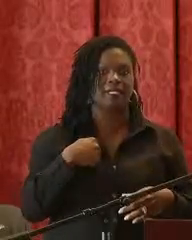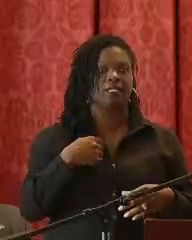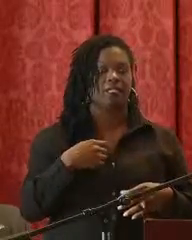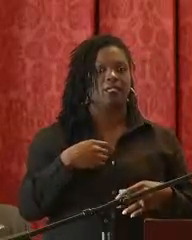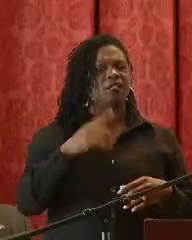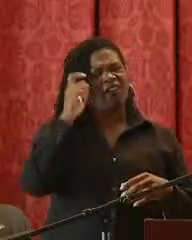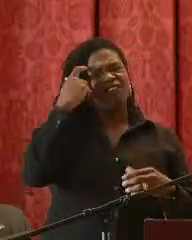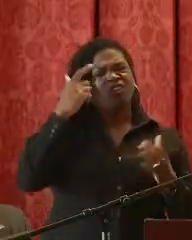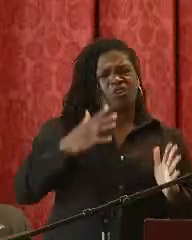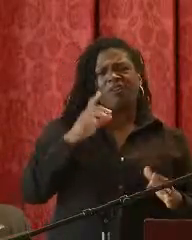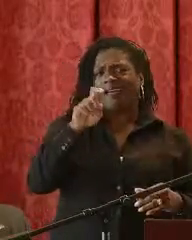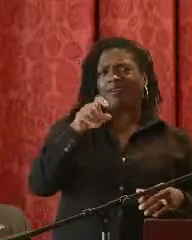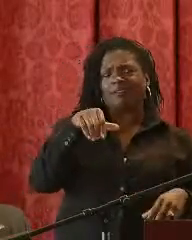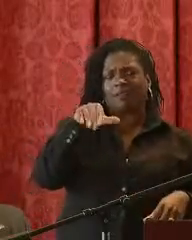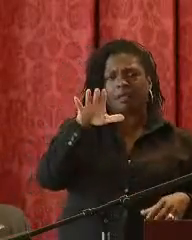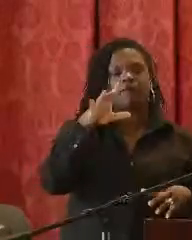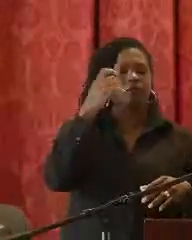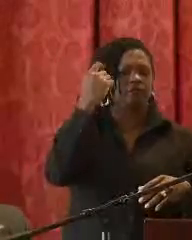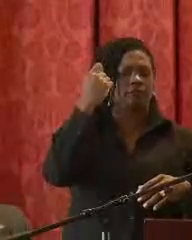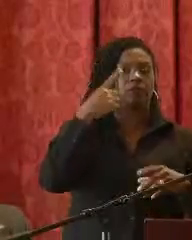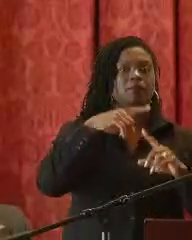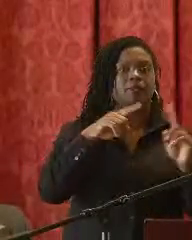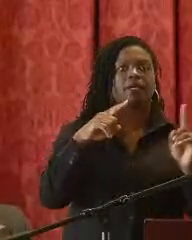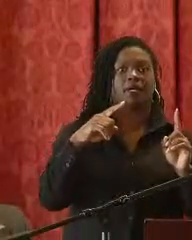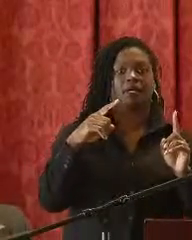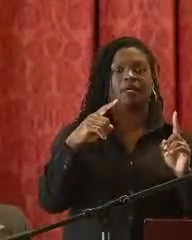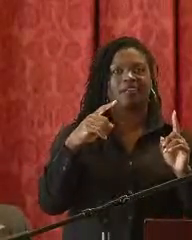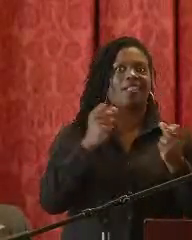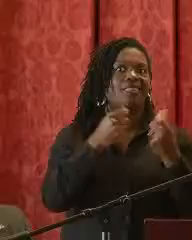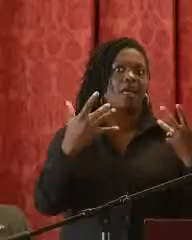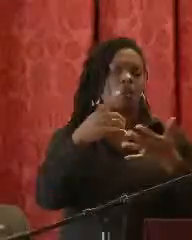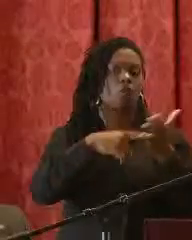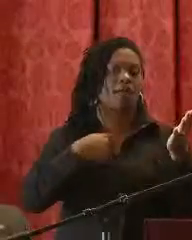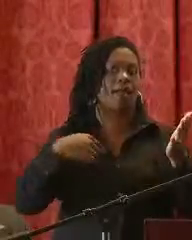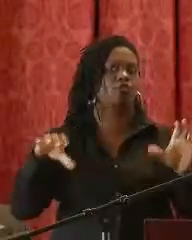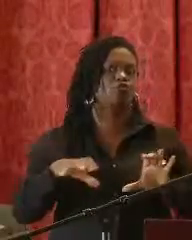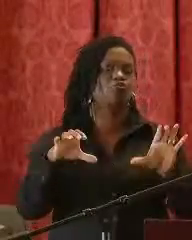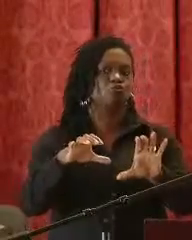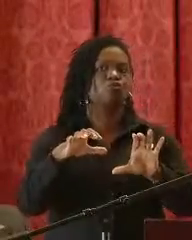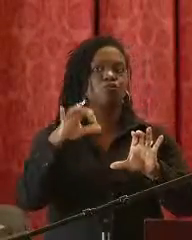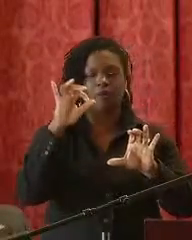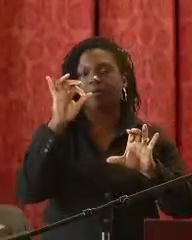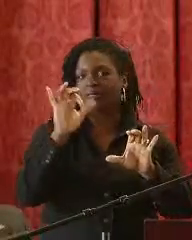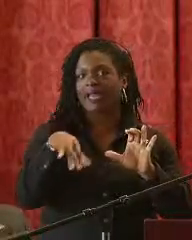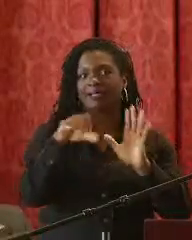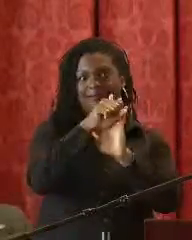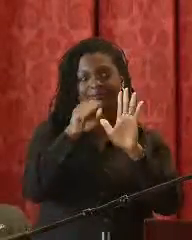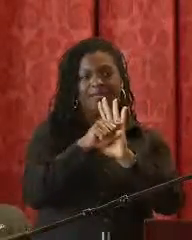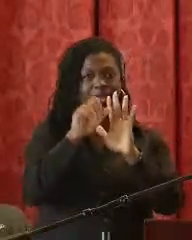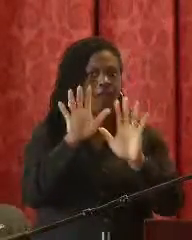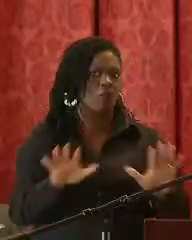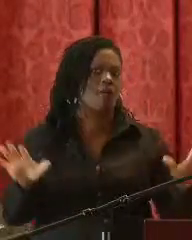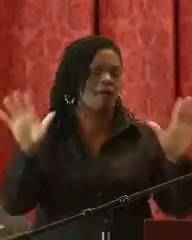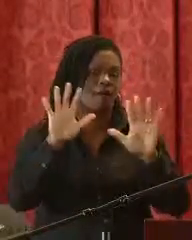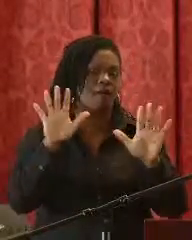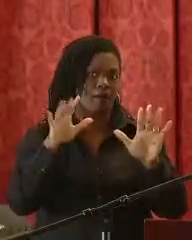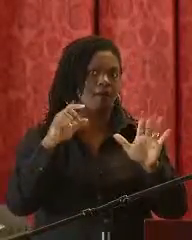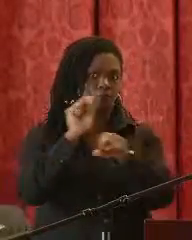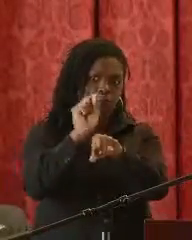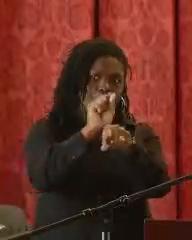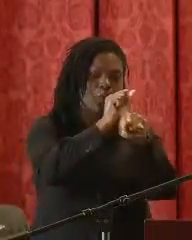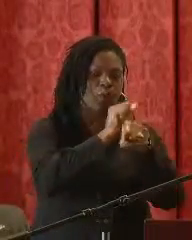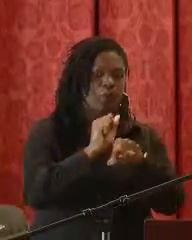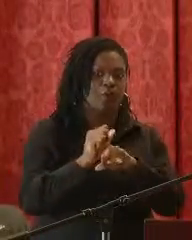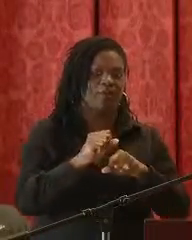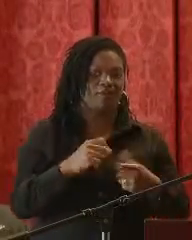but a lot of what I've done is at a statewide level, and I wish he would have heard some of that, because I think it's important for him to